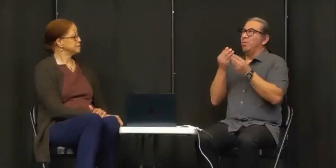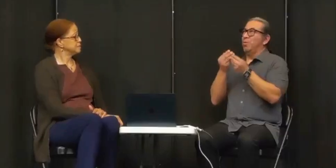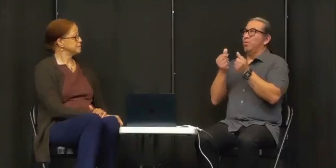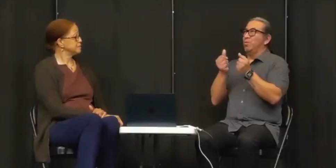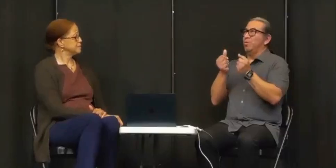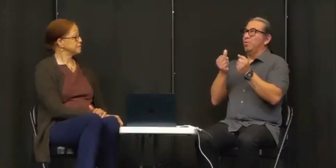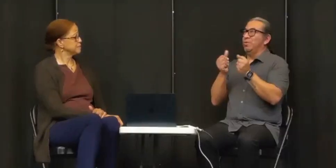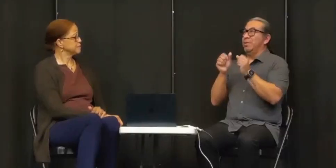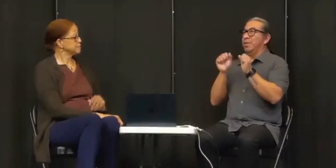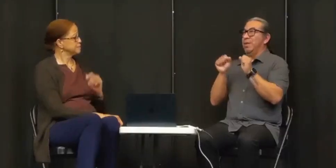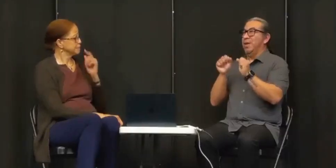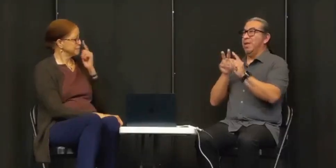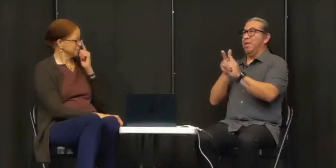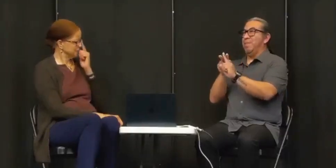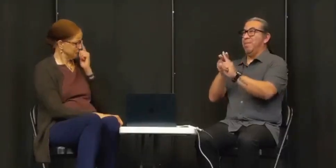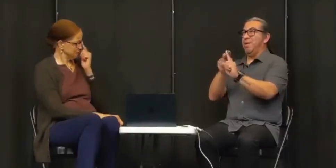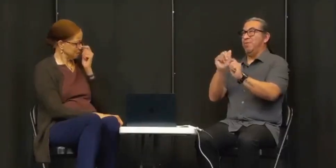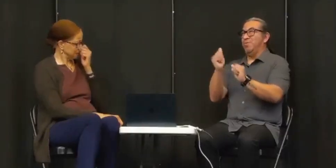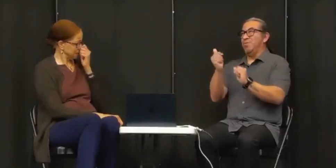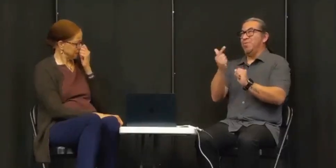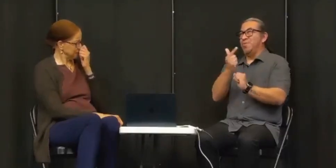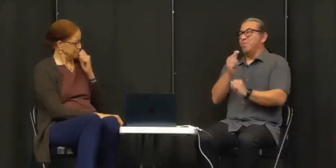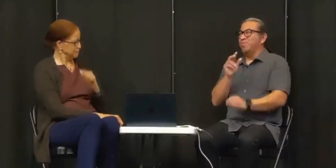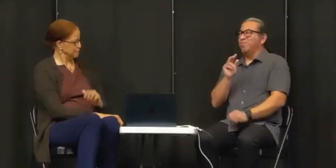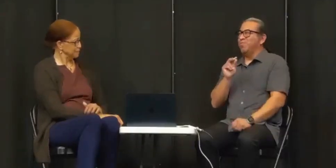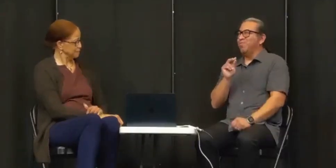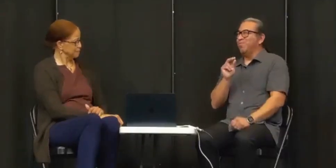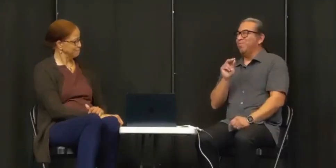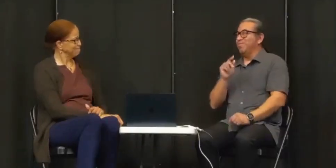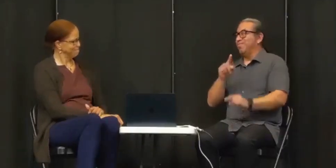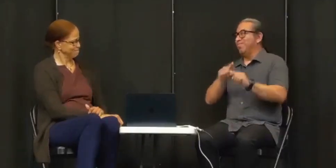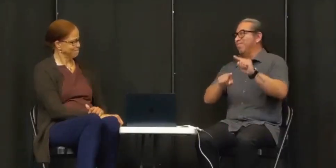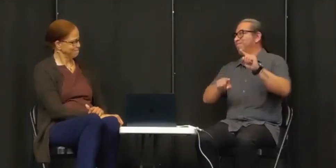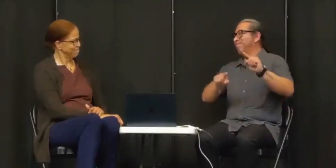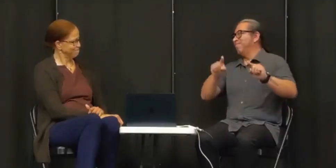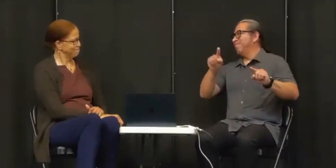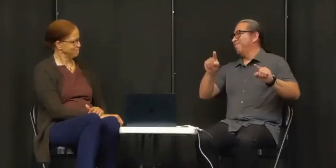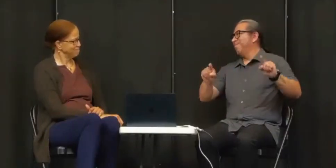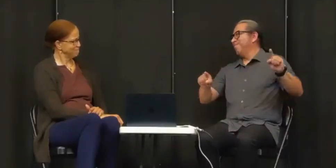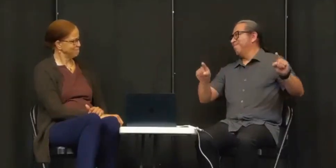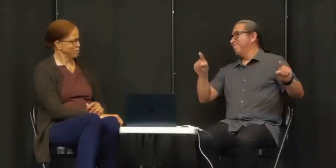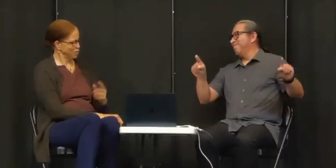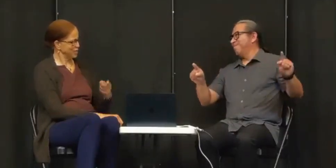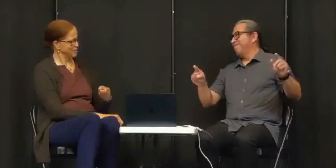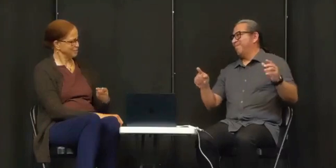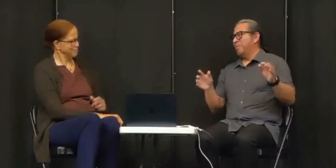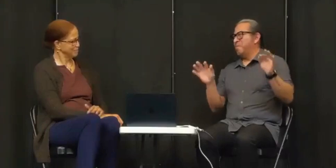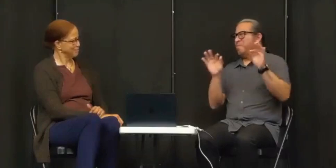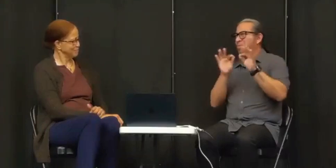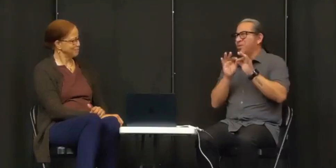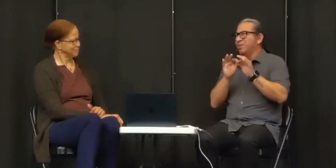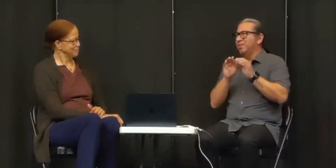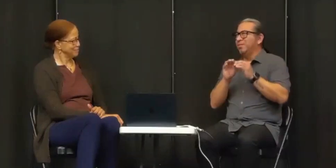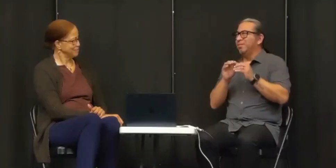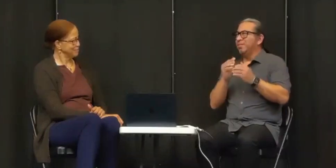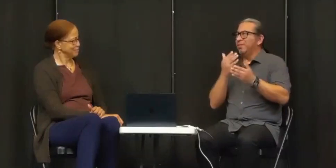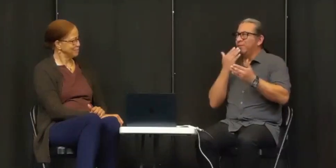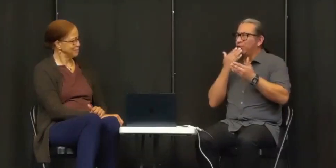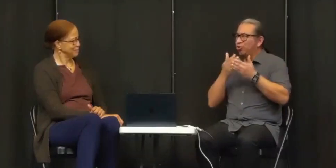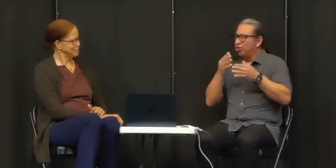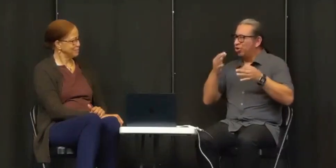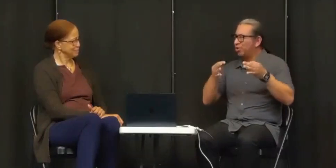Your comment brought up something, another solution that maybe can apply to, it doesn't apply to all, it varies to different people.